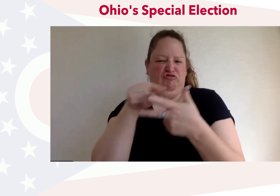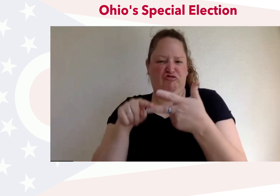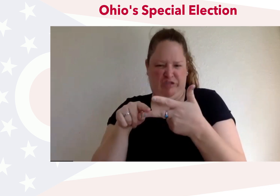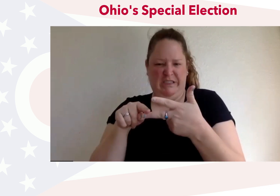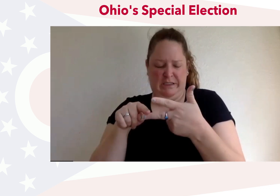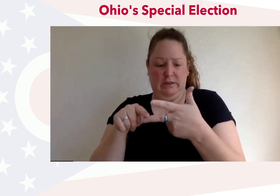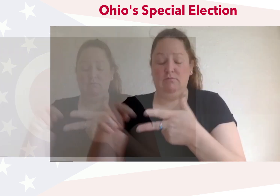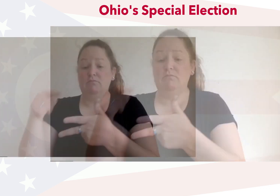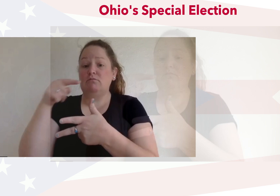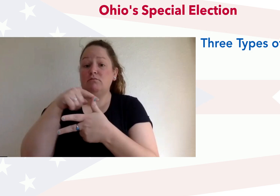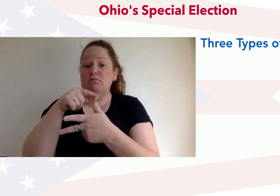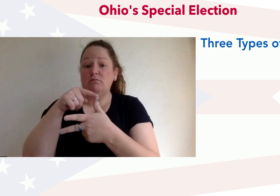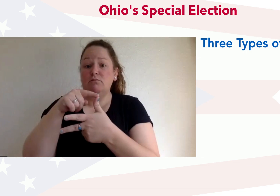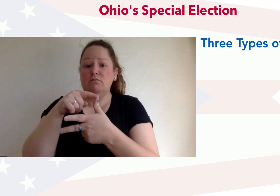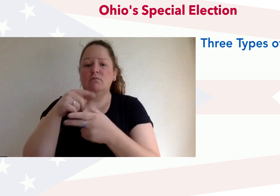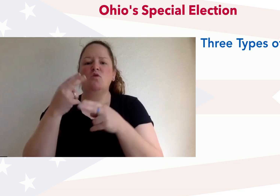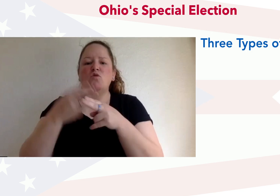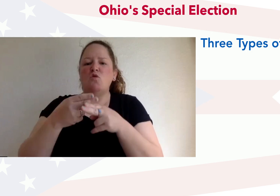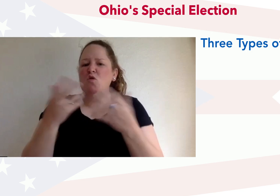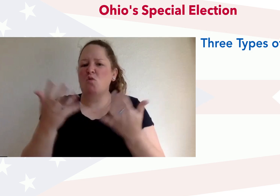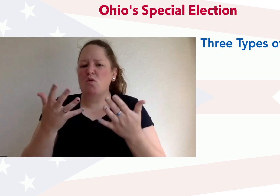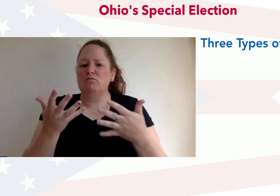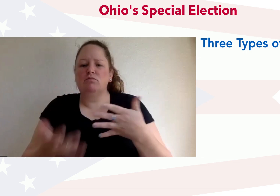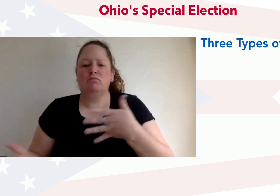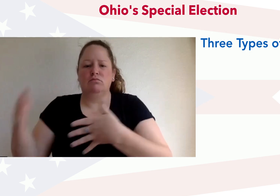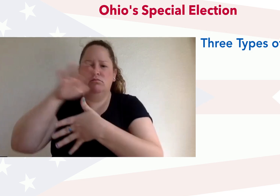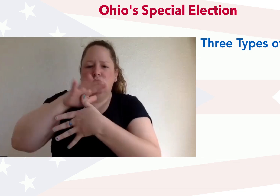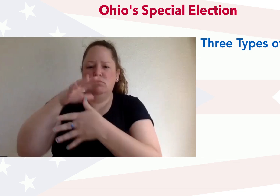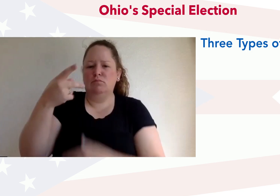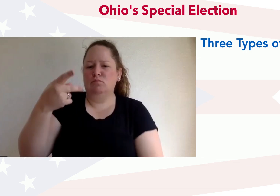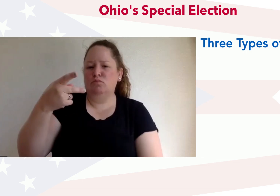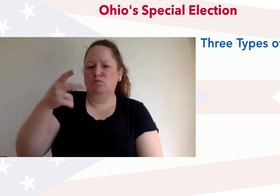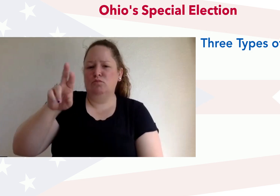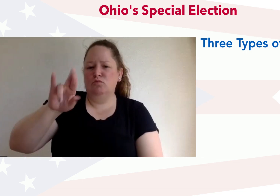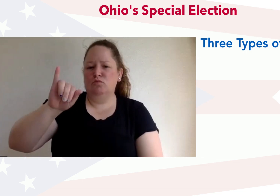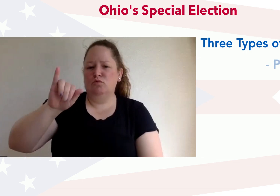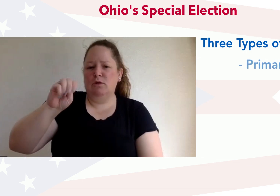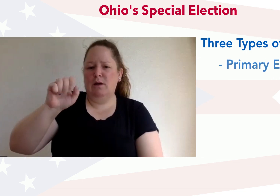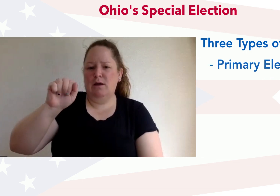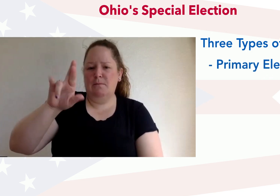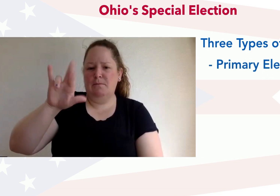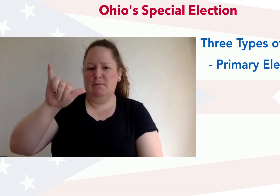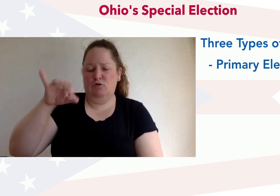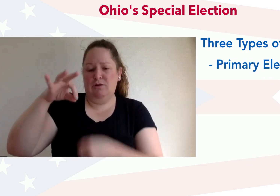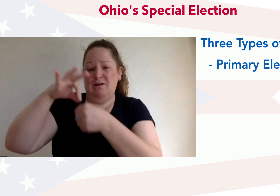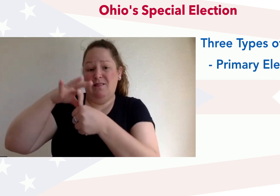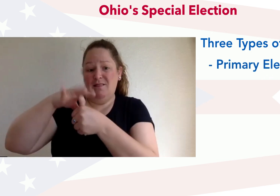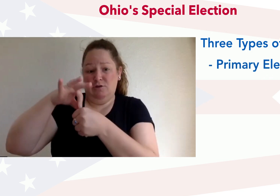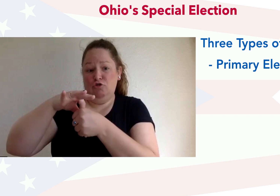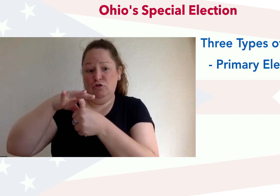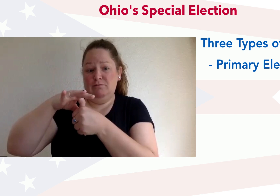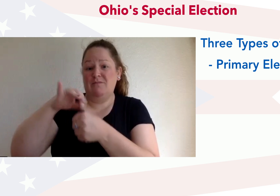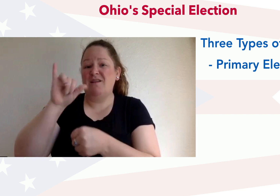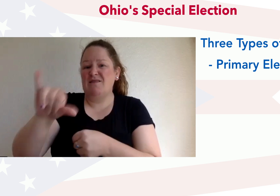There are 3 different types of elections. The first is called a primary election,